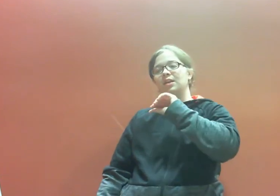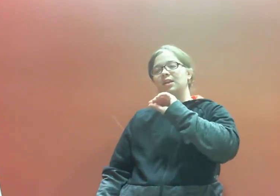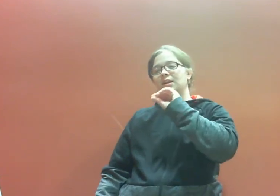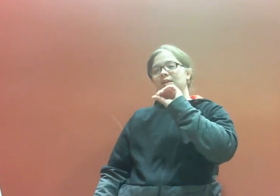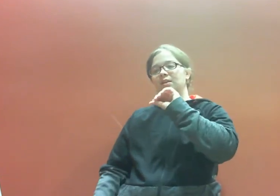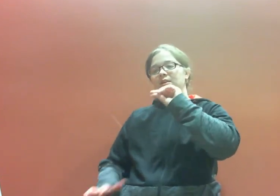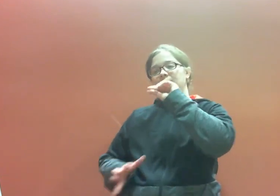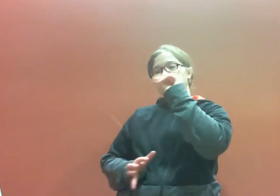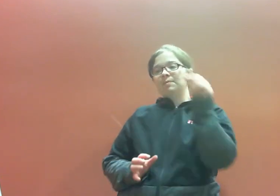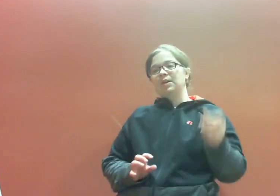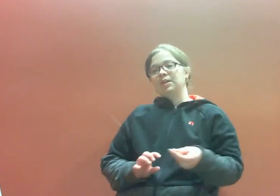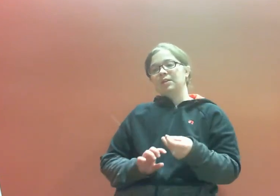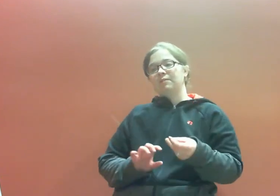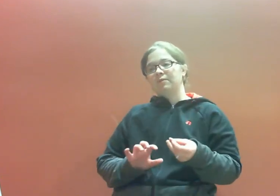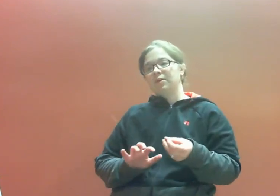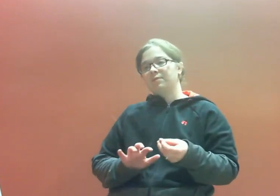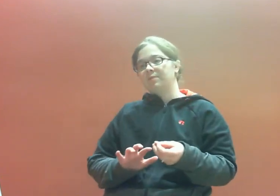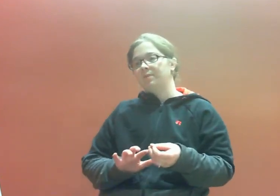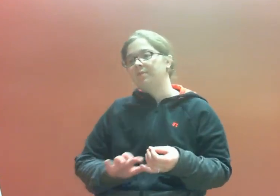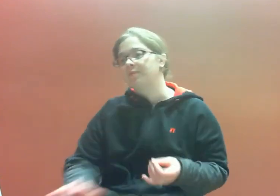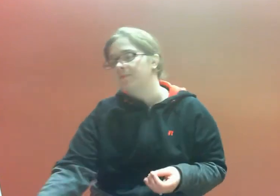in the tympanic